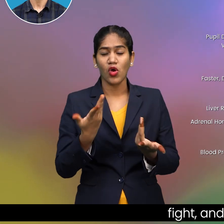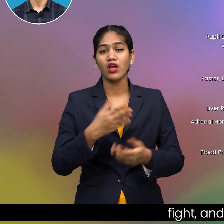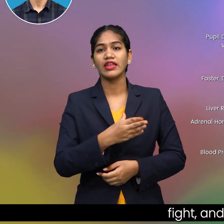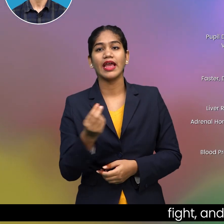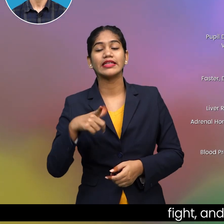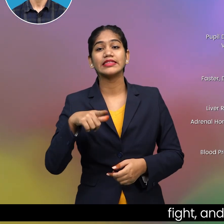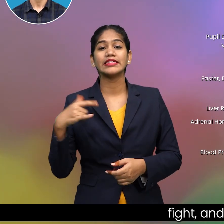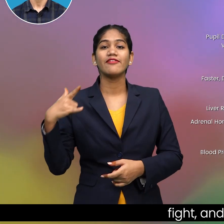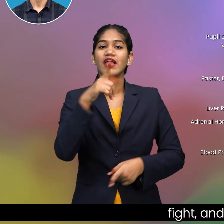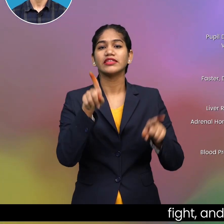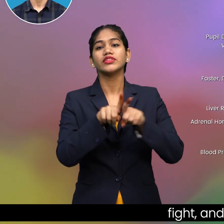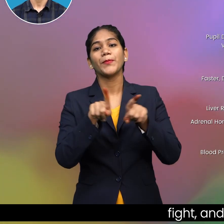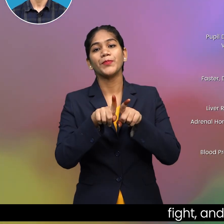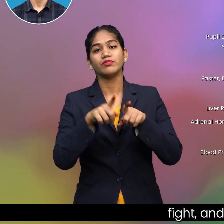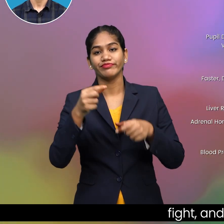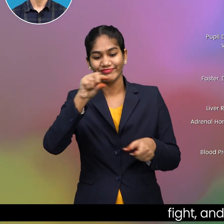hormone.